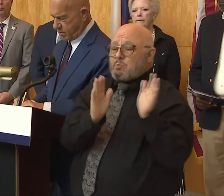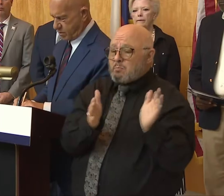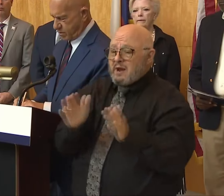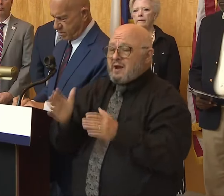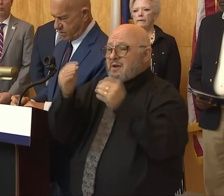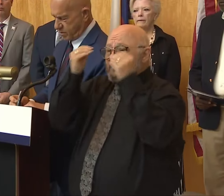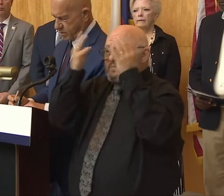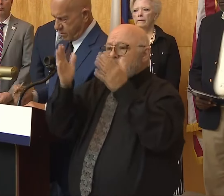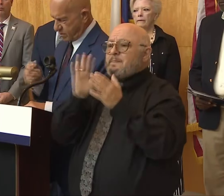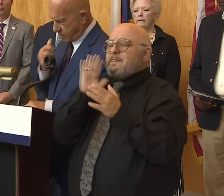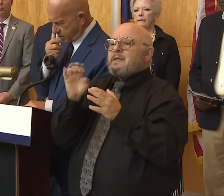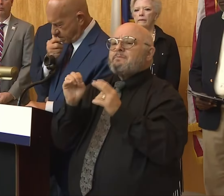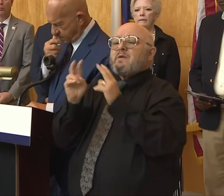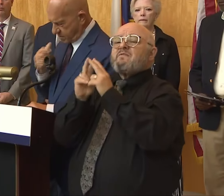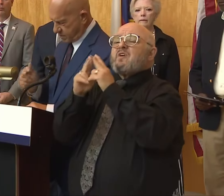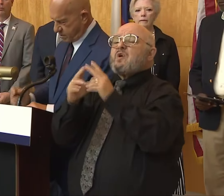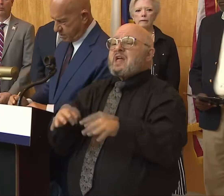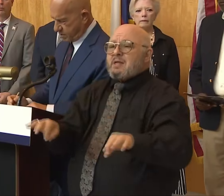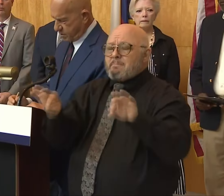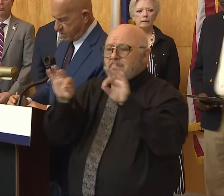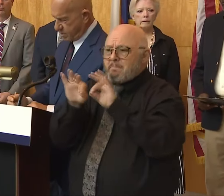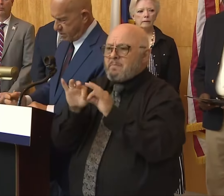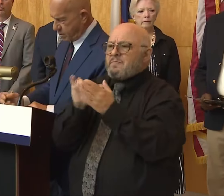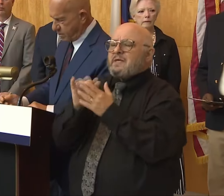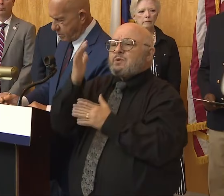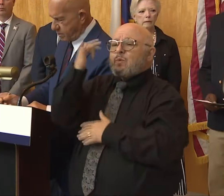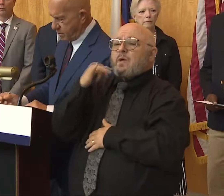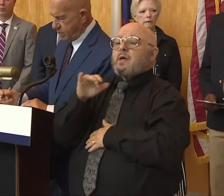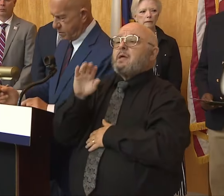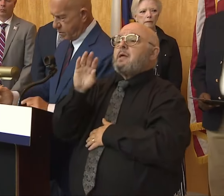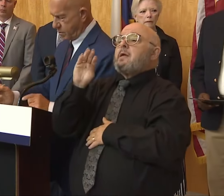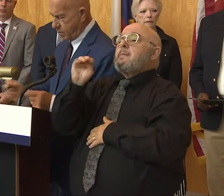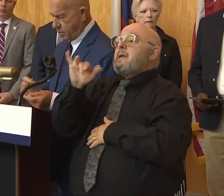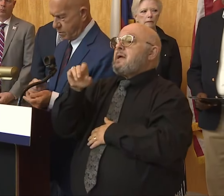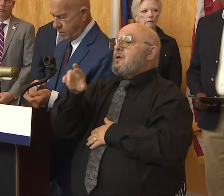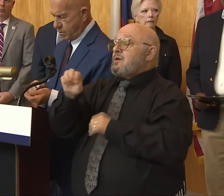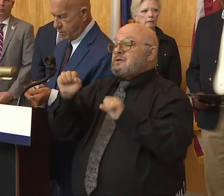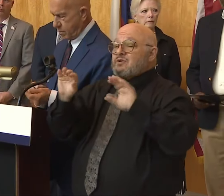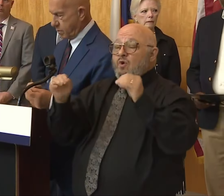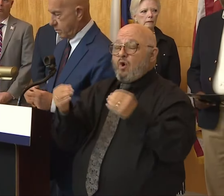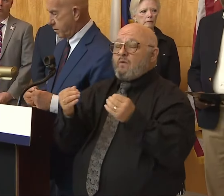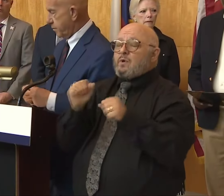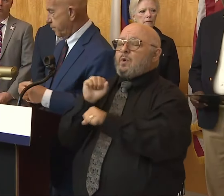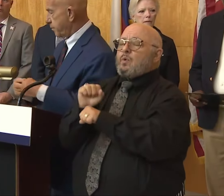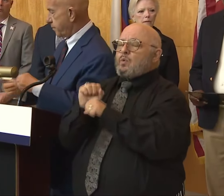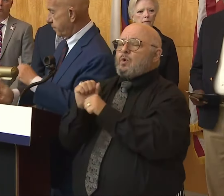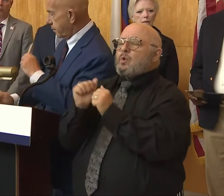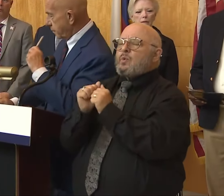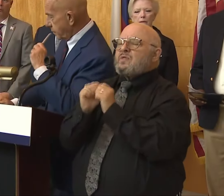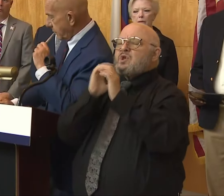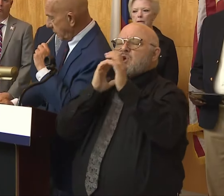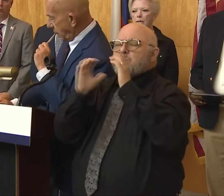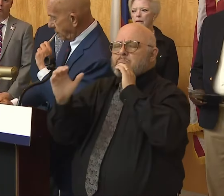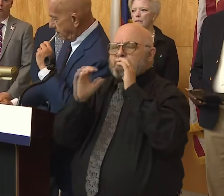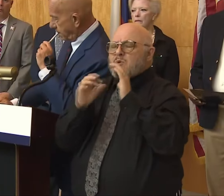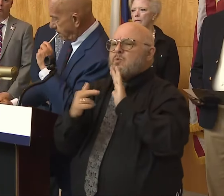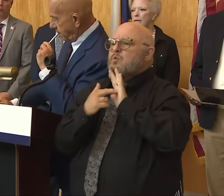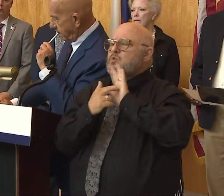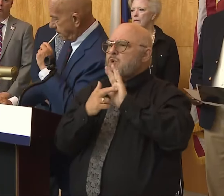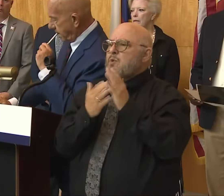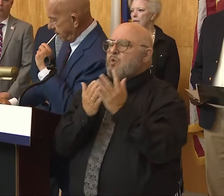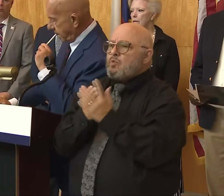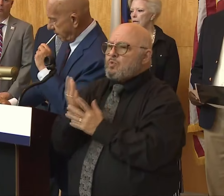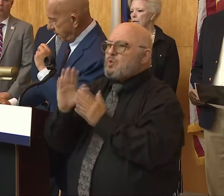is going to be very important. That's why the mayor's office is working heavily with communications representatives throughout the city of